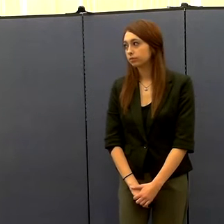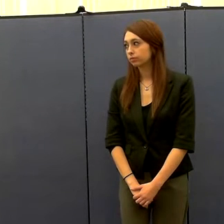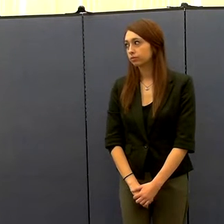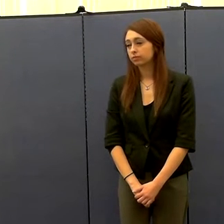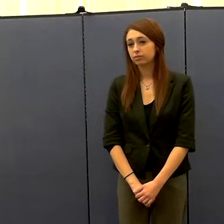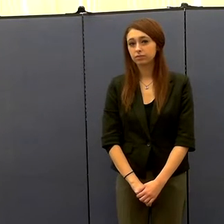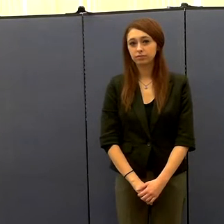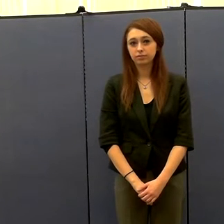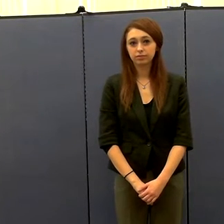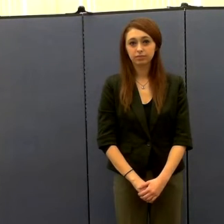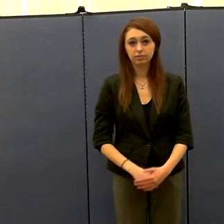It's saying